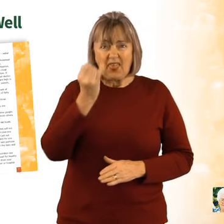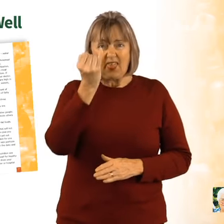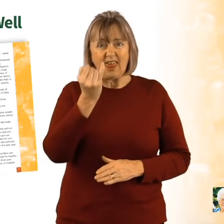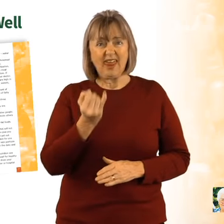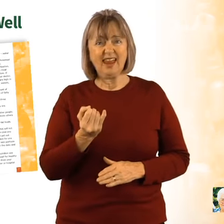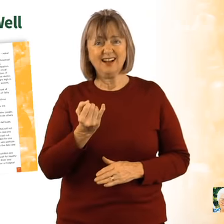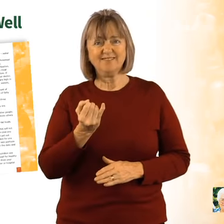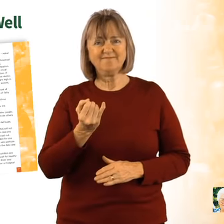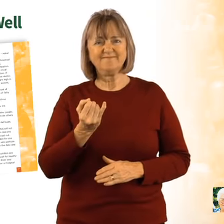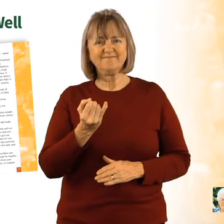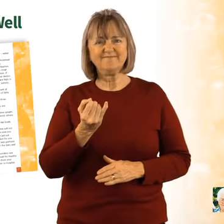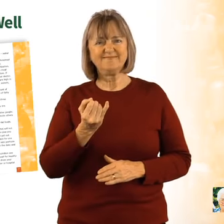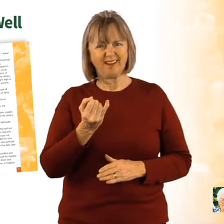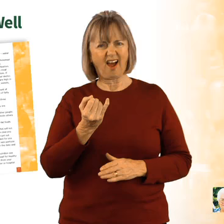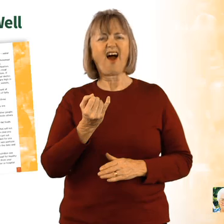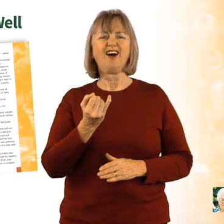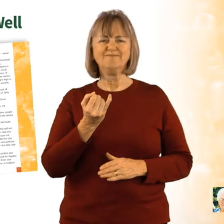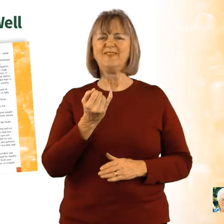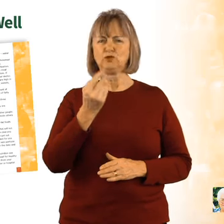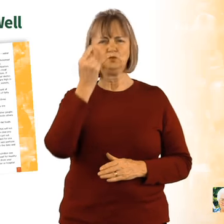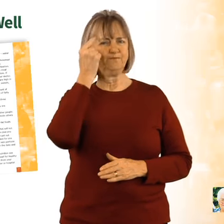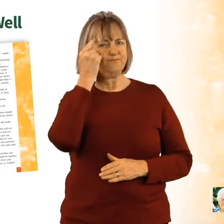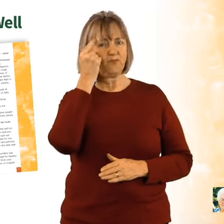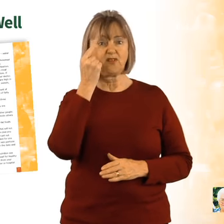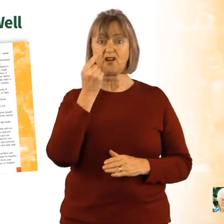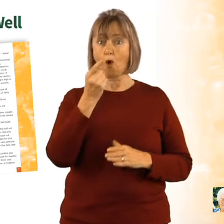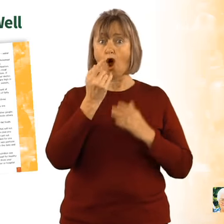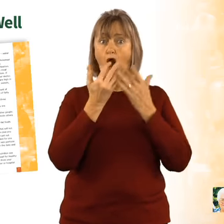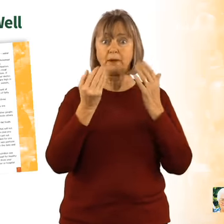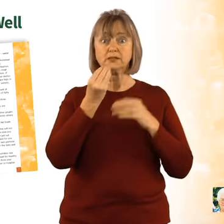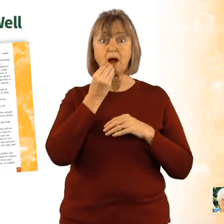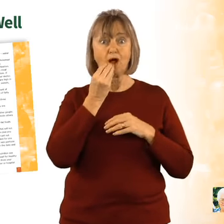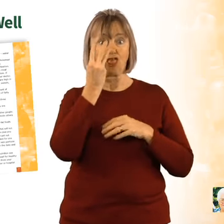If you are underweight, eat more than 3 meals a day.